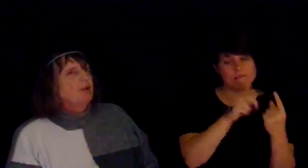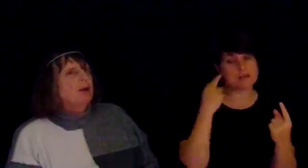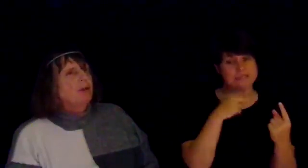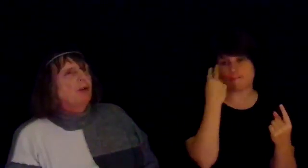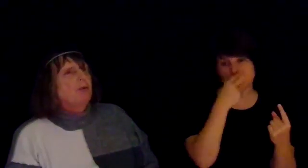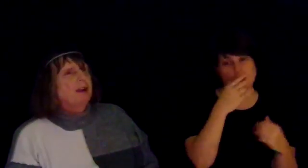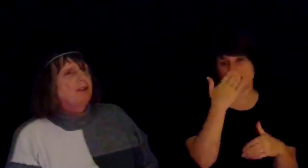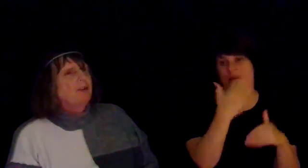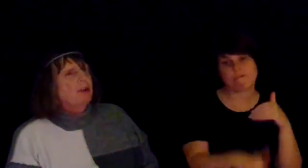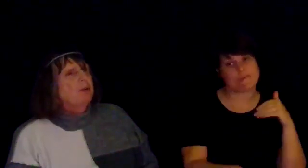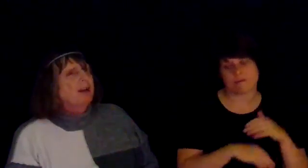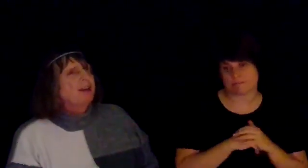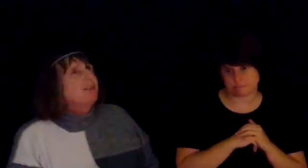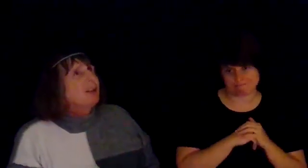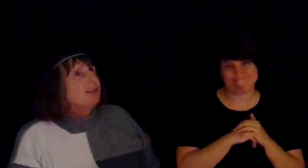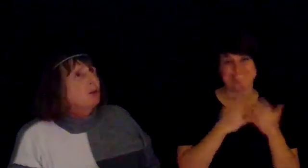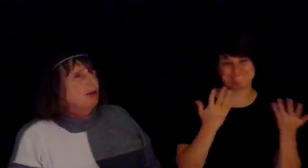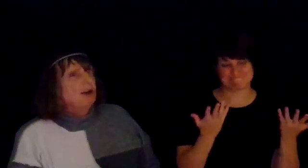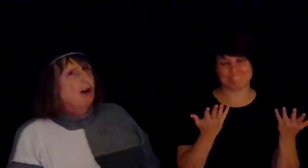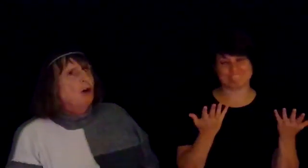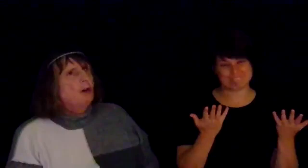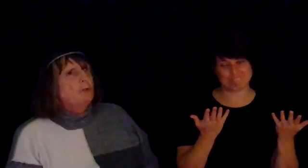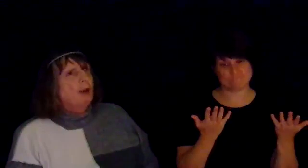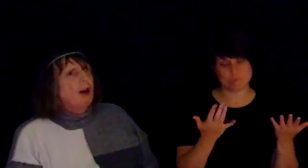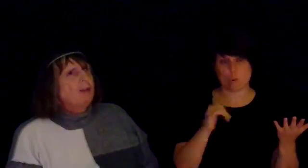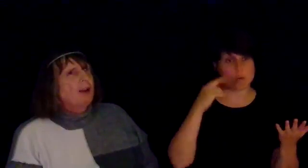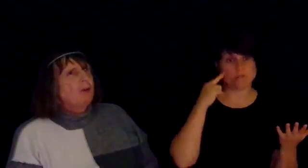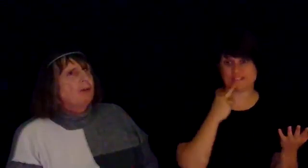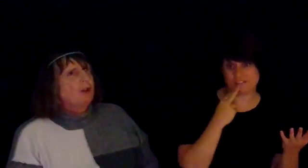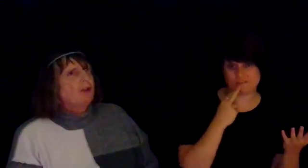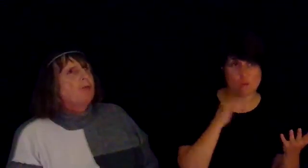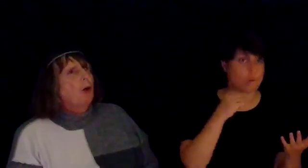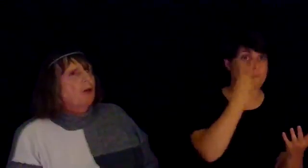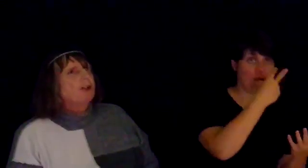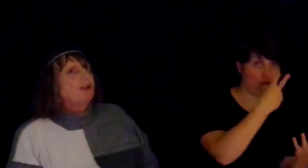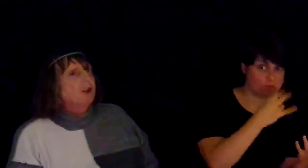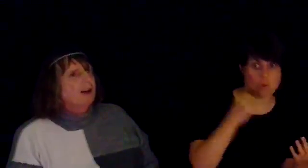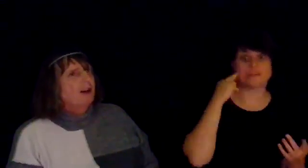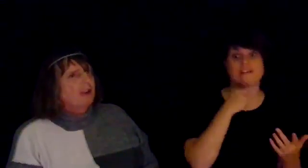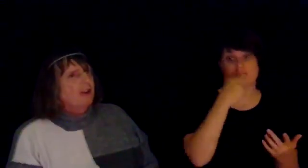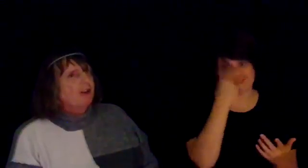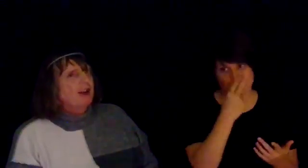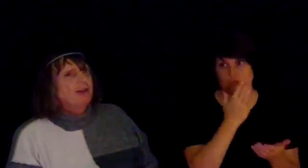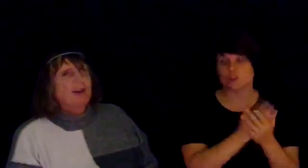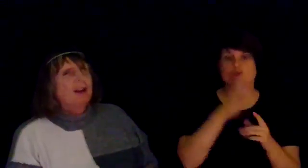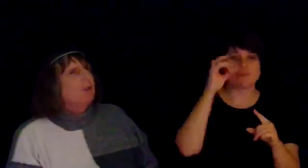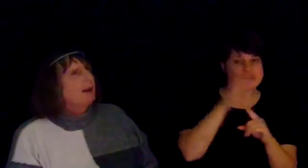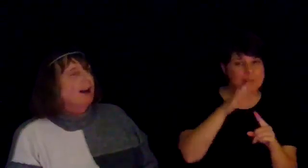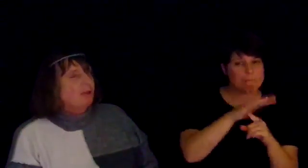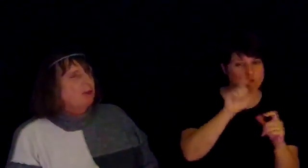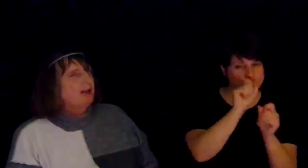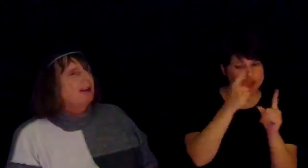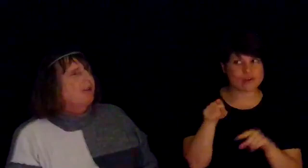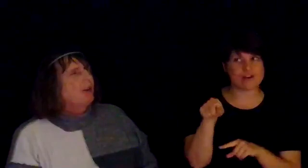that many of them have not met very many deaf people or blind people. So it's important to realise that they have